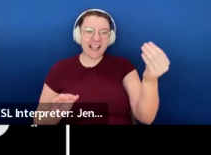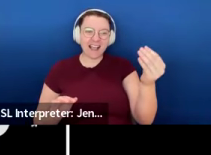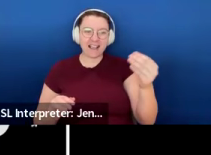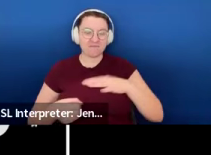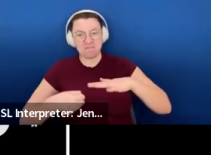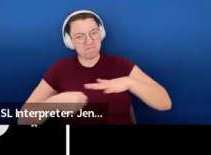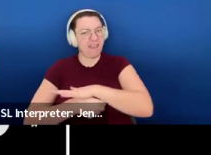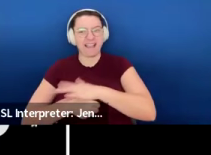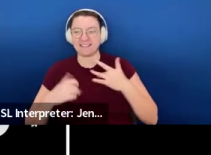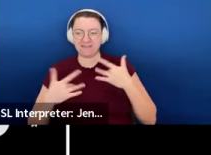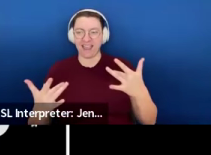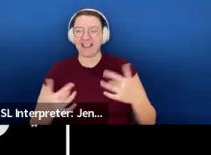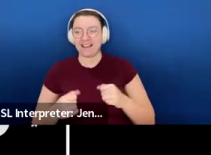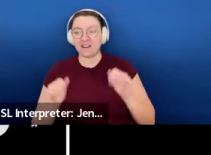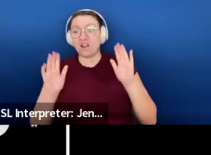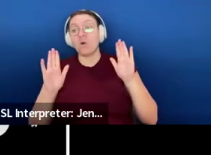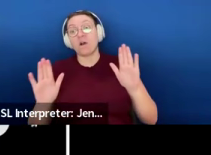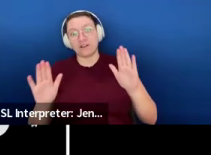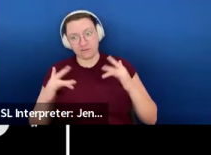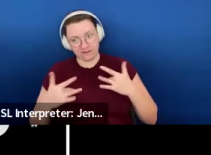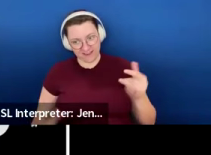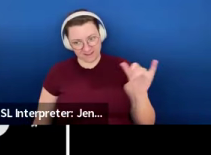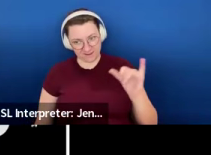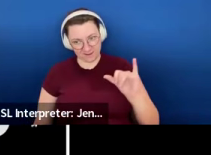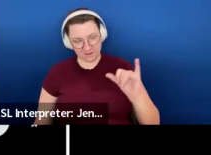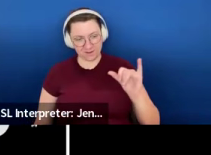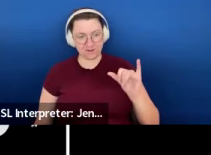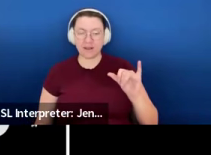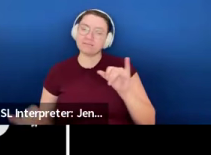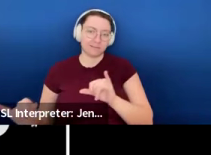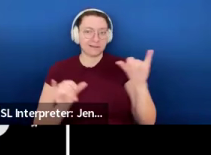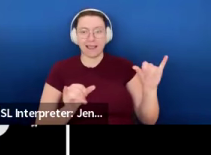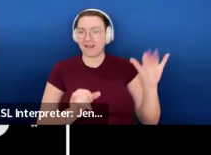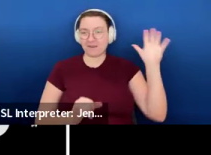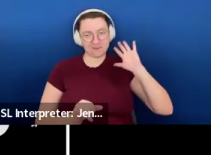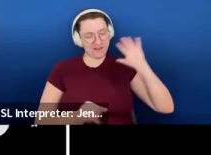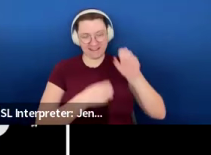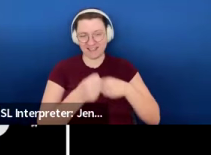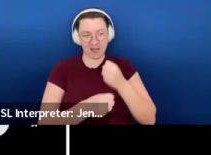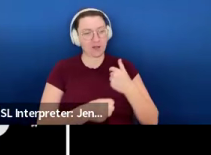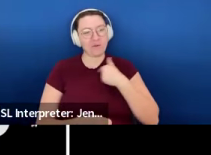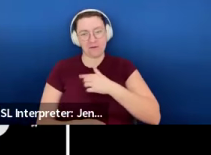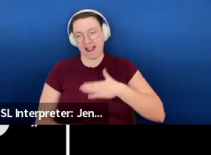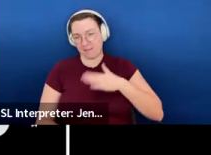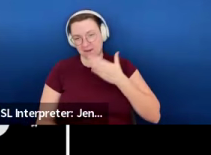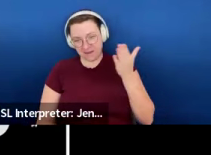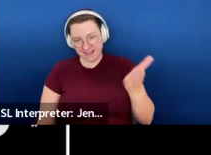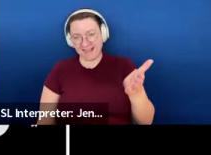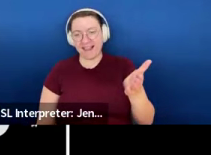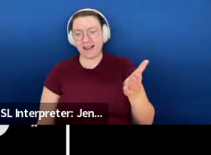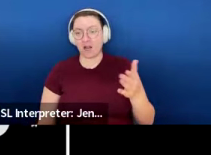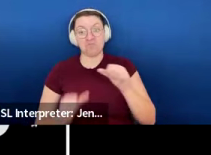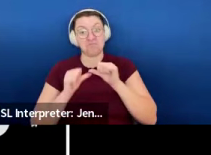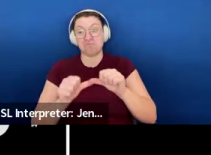packed event, a wonderful event too, just the same as the years before. We were really happy to be there, and we were